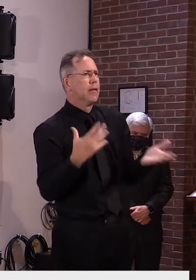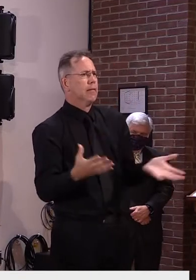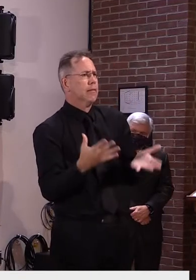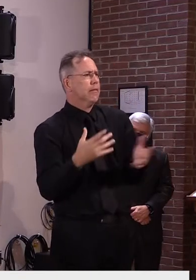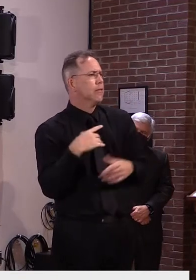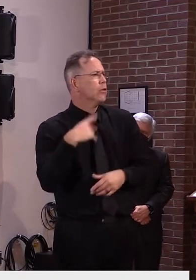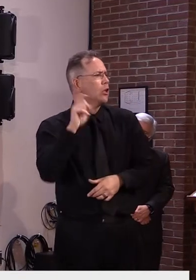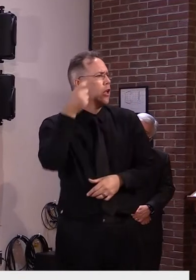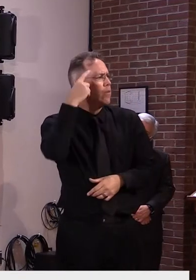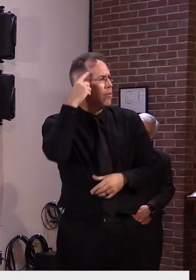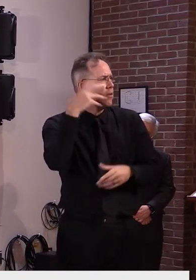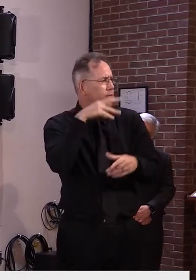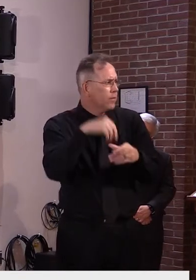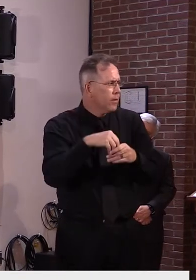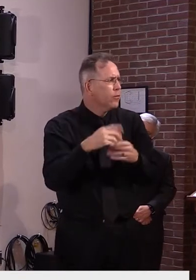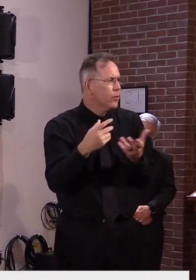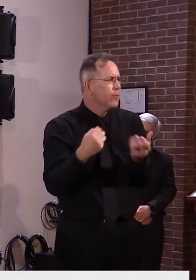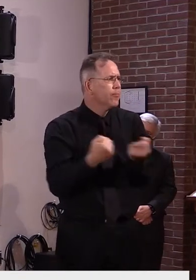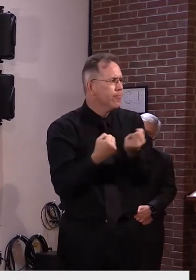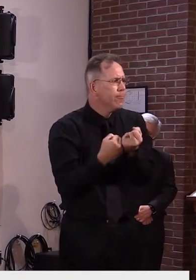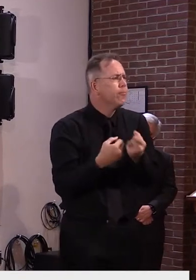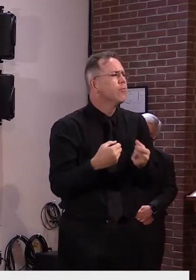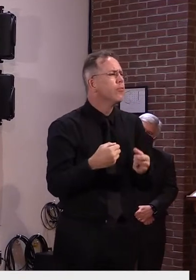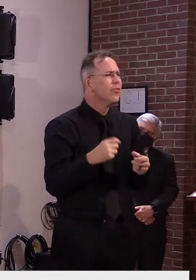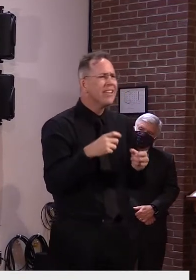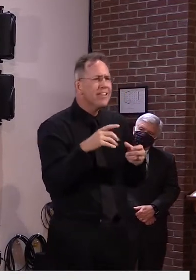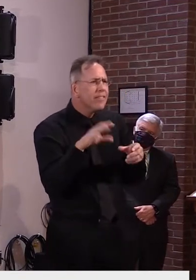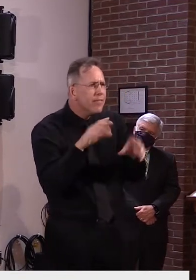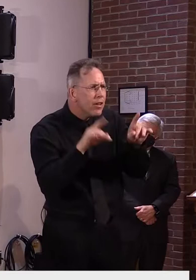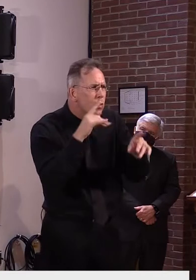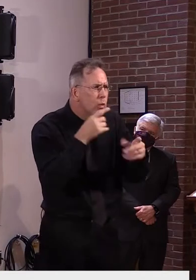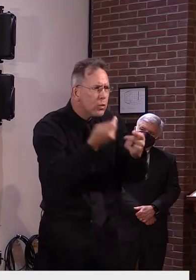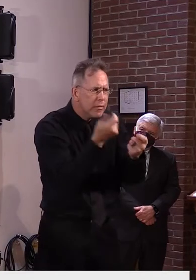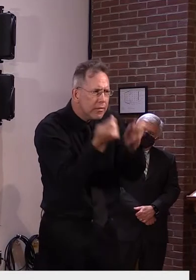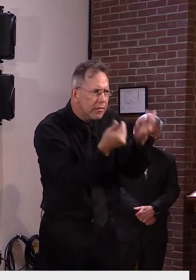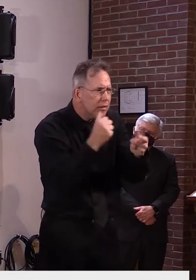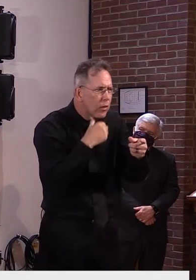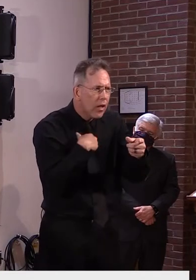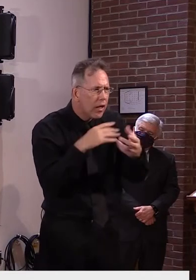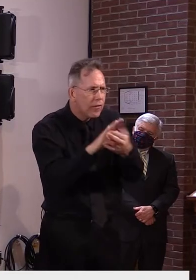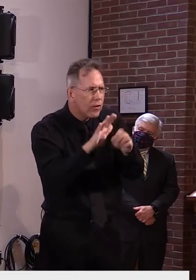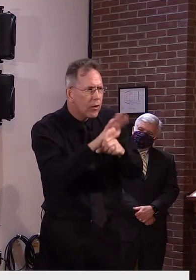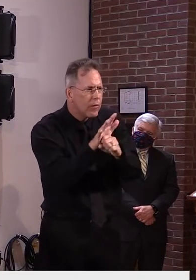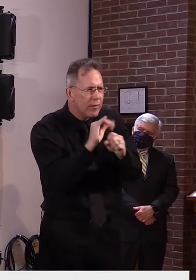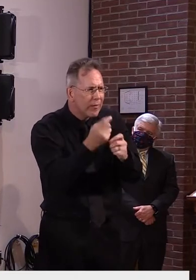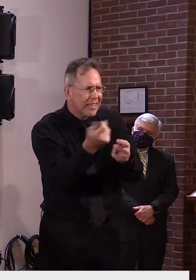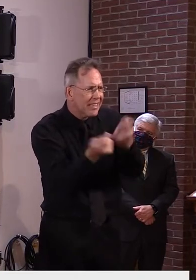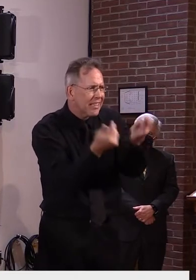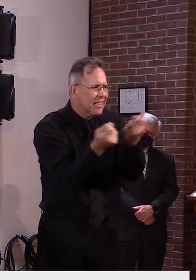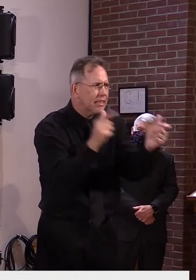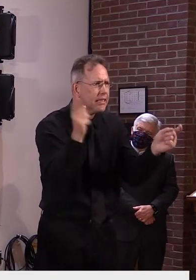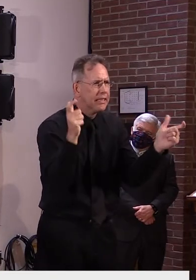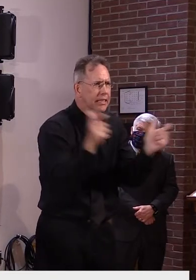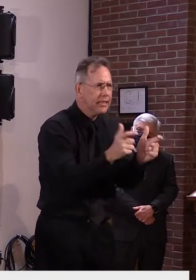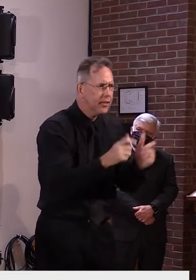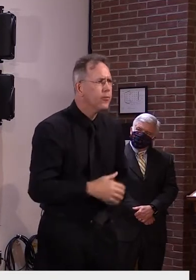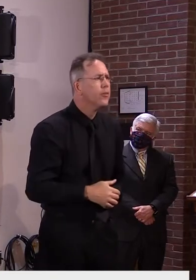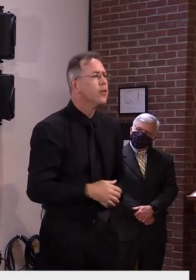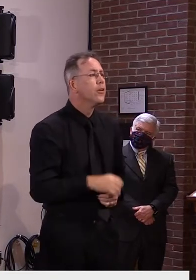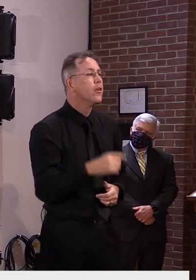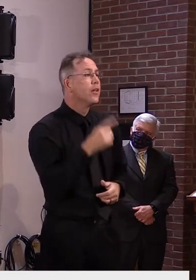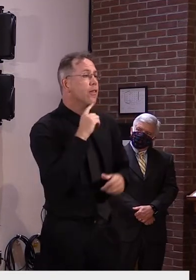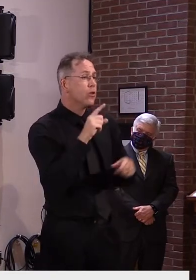for residents or staff who don't have any symptoms. Now, we believe if done correctly, such tests